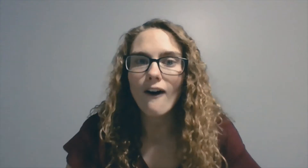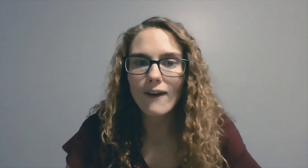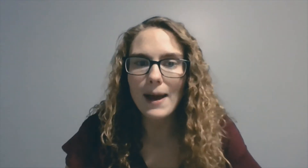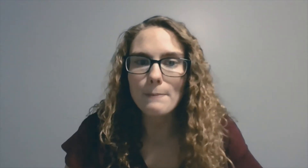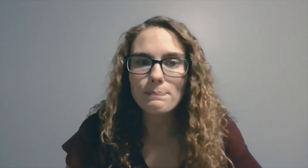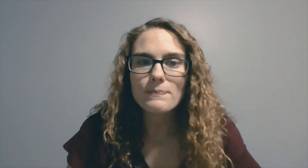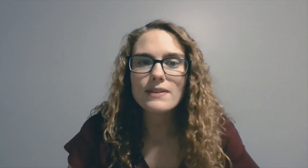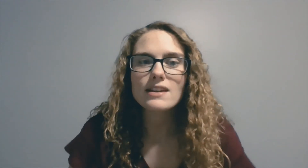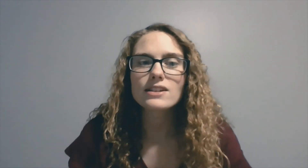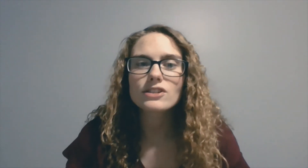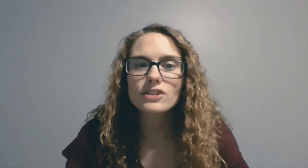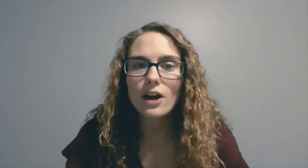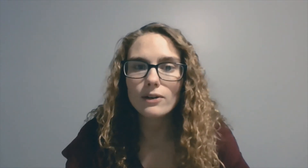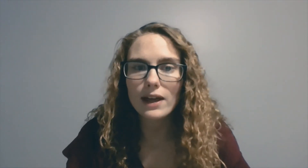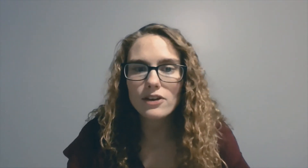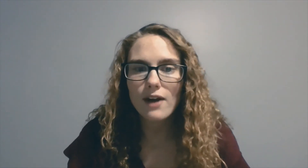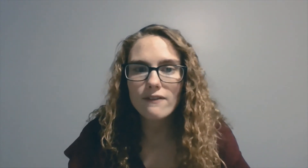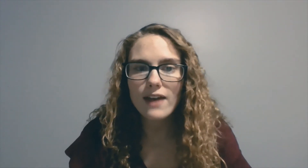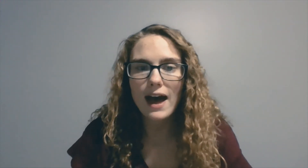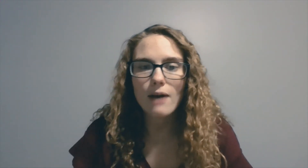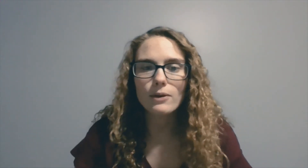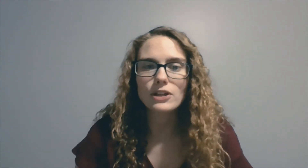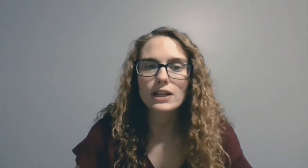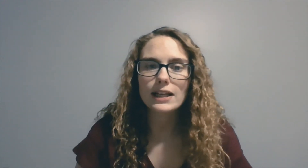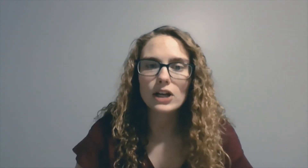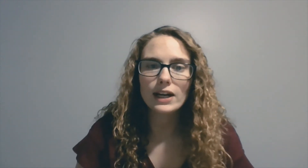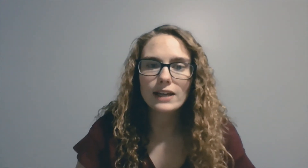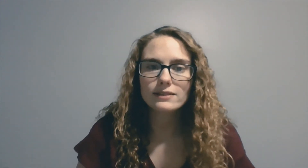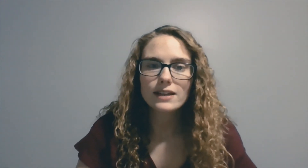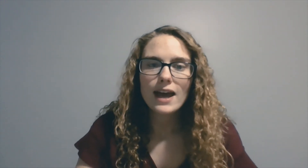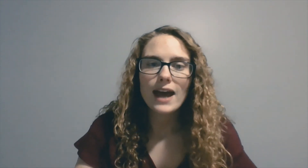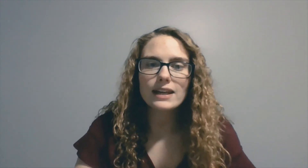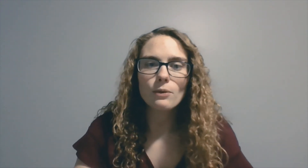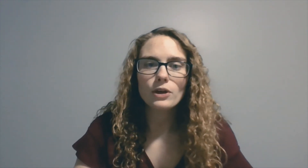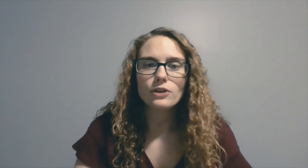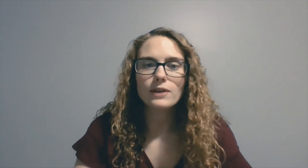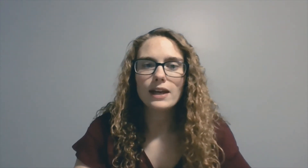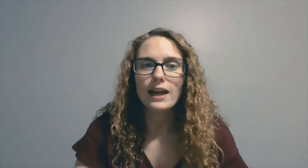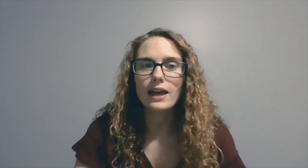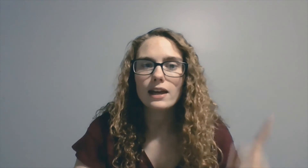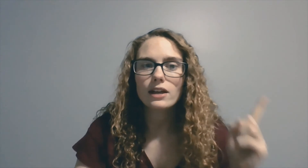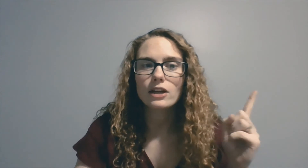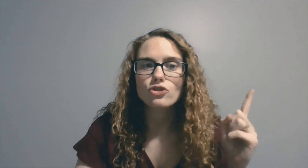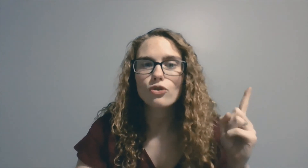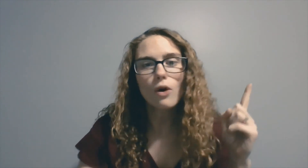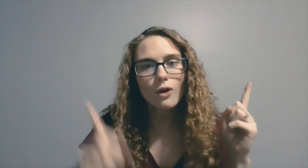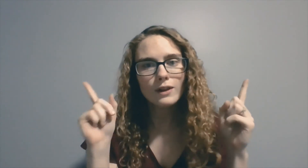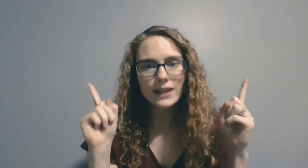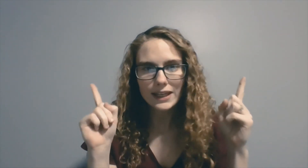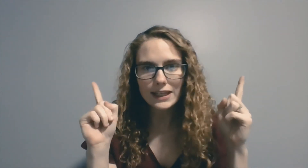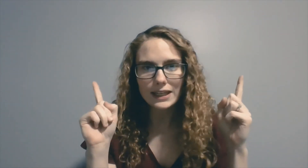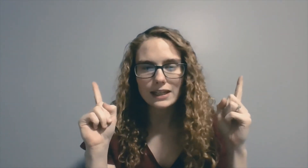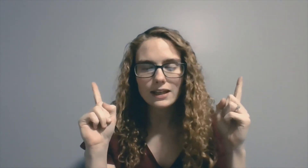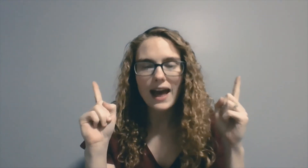Okay, so now that you have that, I want you to click on it, and I want you to hit Control E